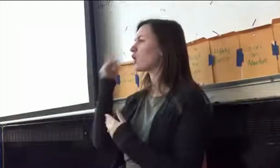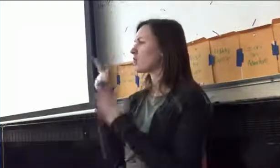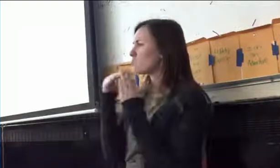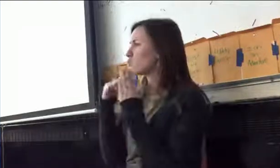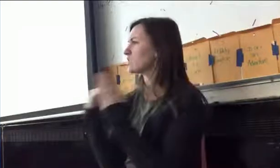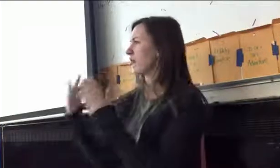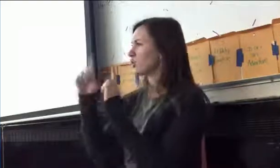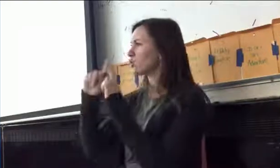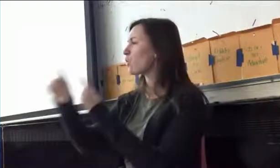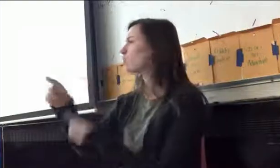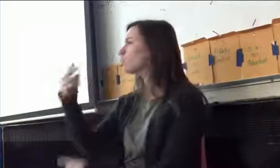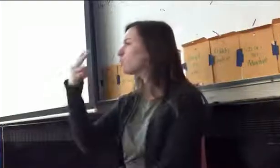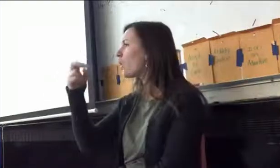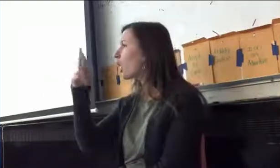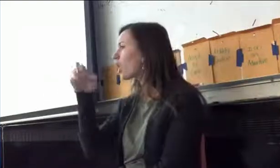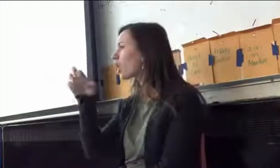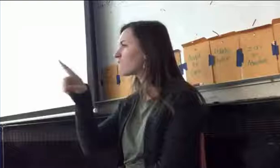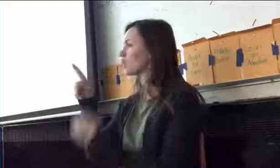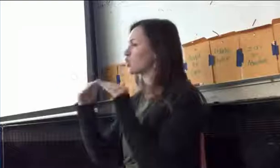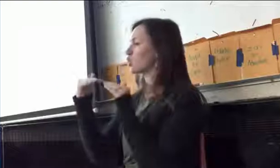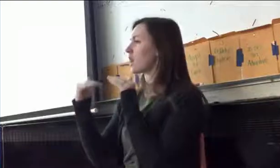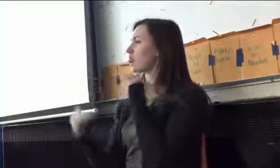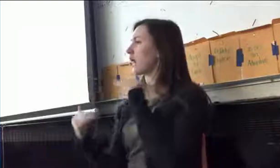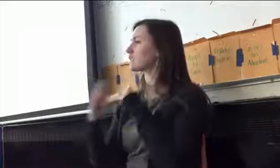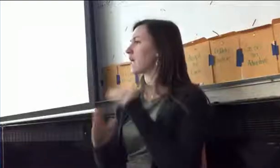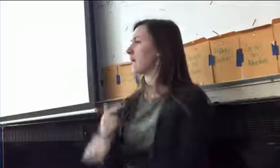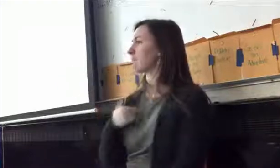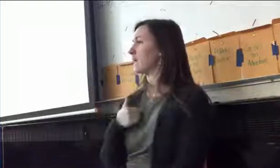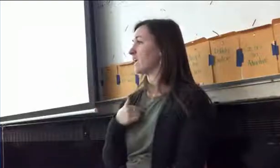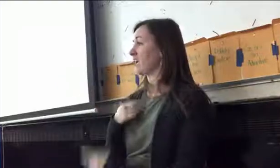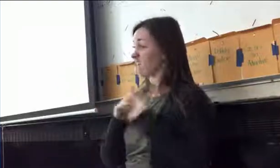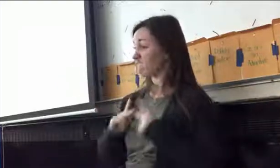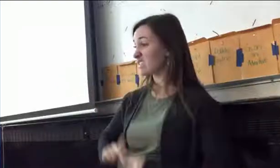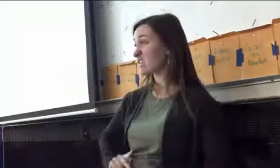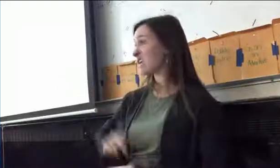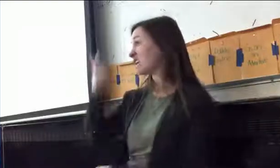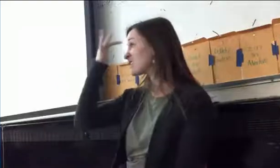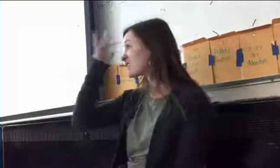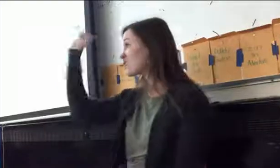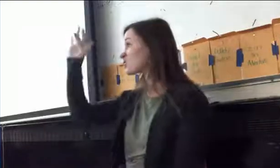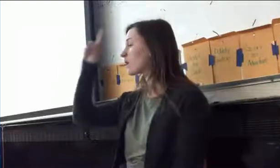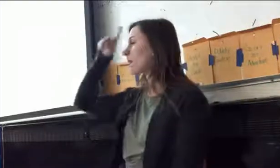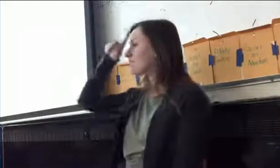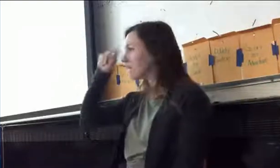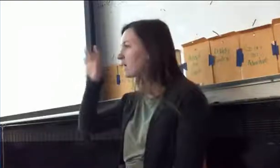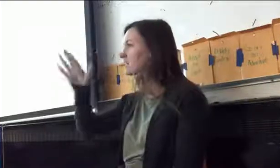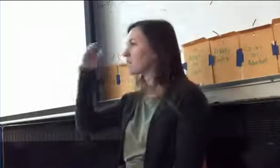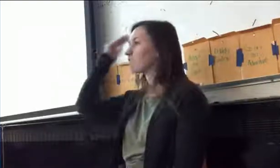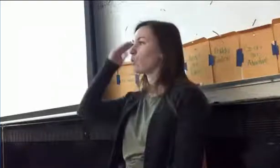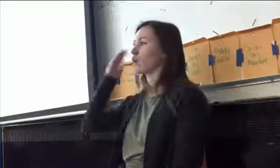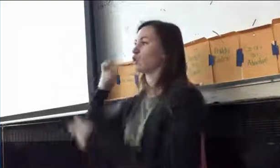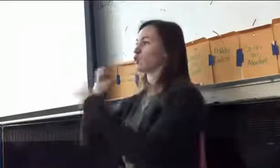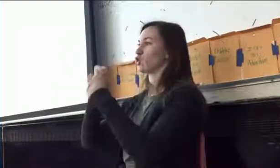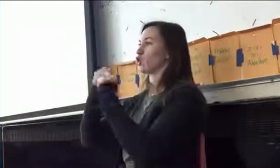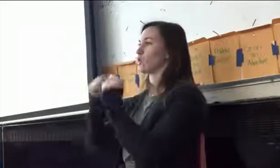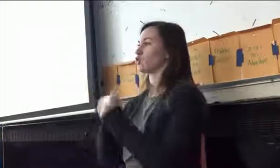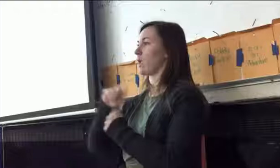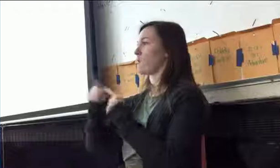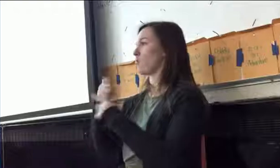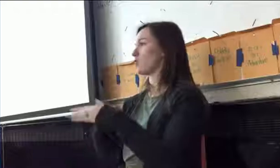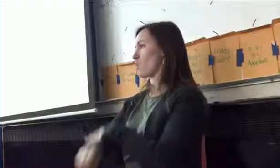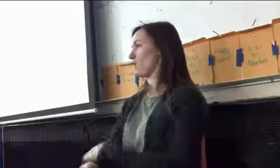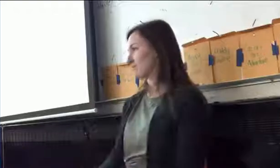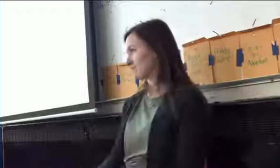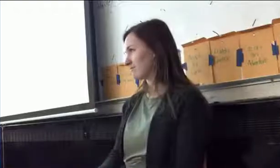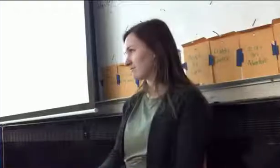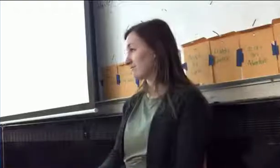doctorate. You are less than me intelligence-wise, physical-wise, everything because of your skull shape upon birth. Basically what this is